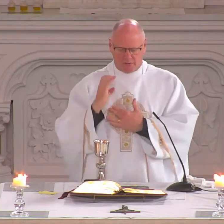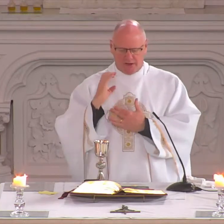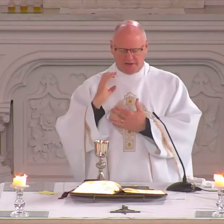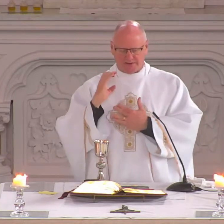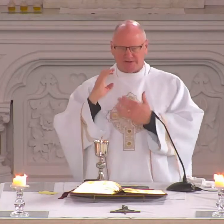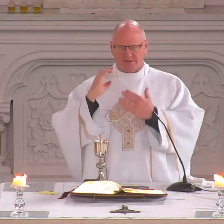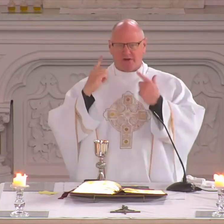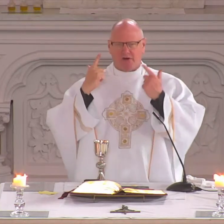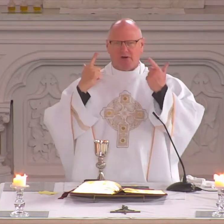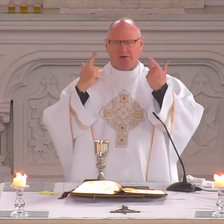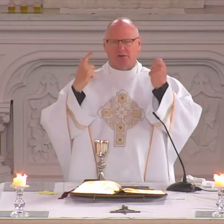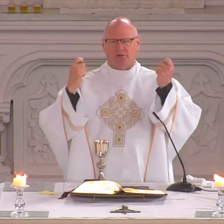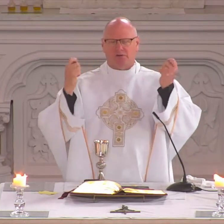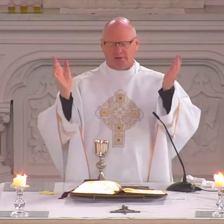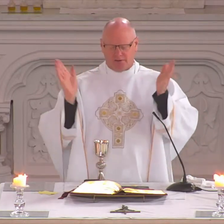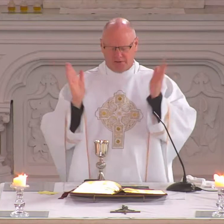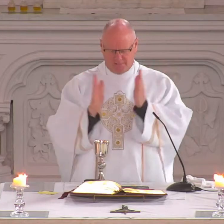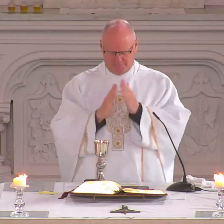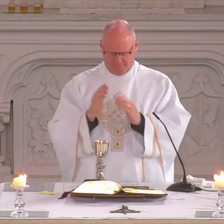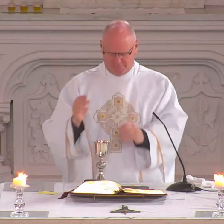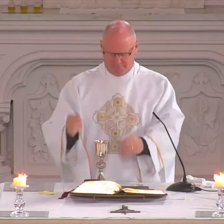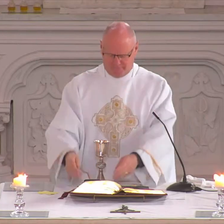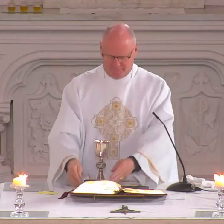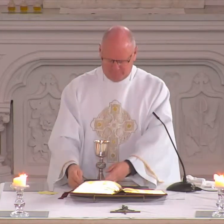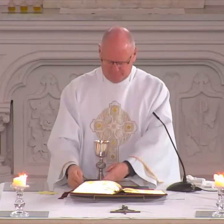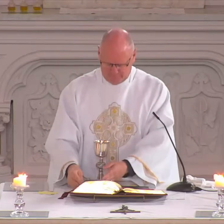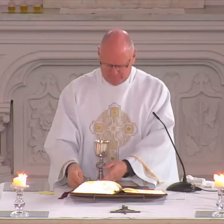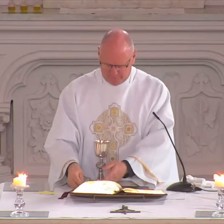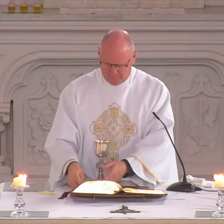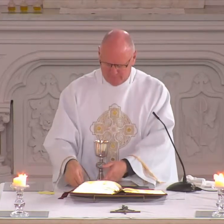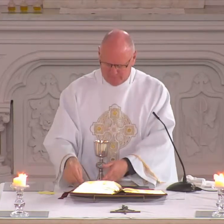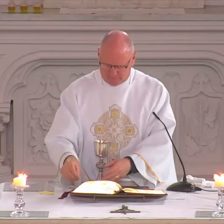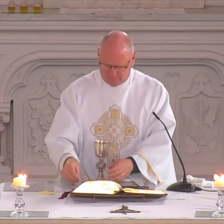through Christ our Lord.